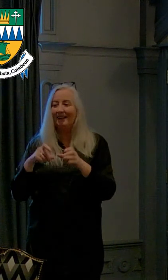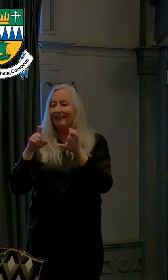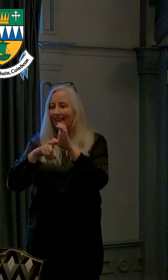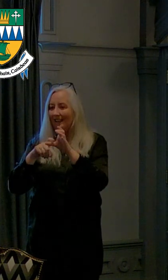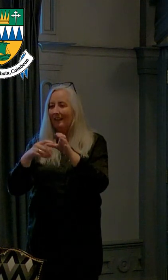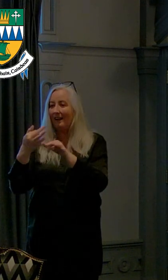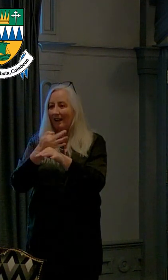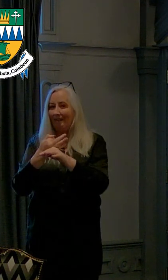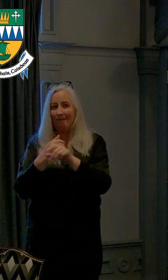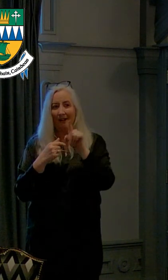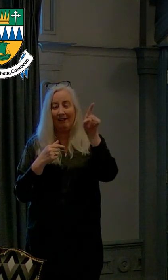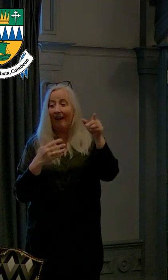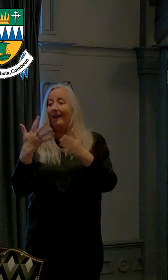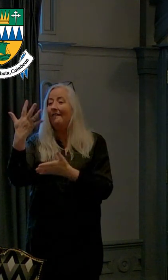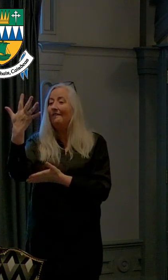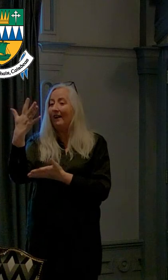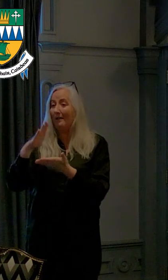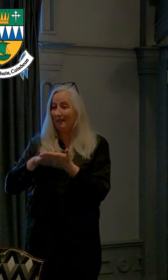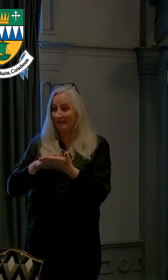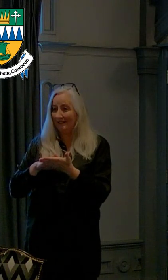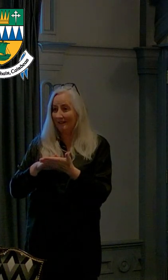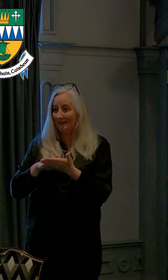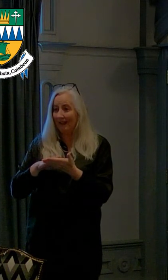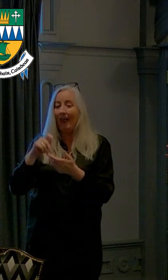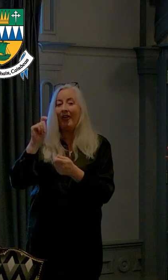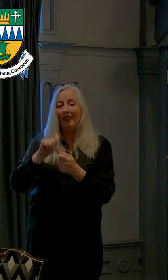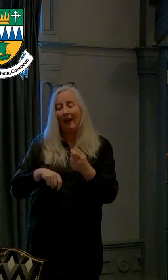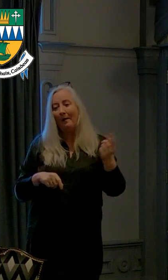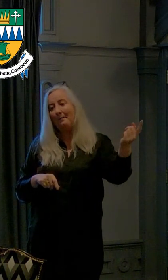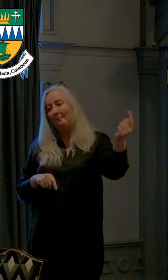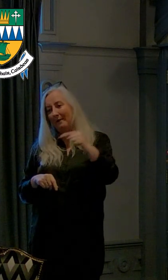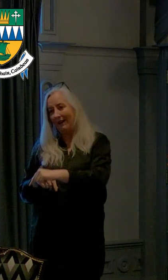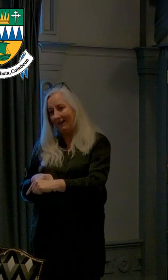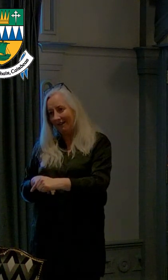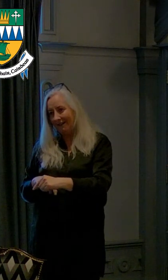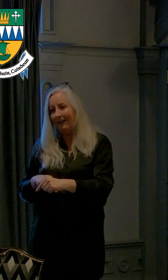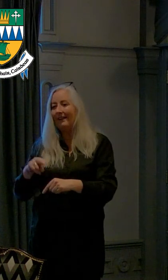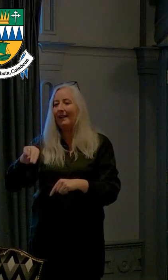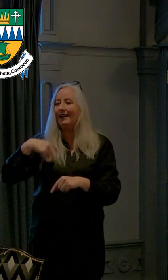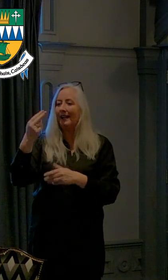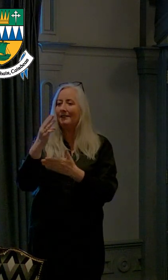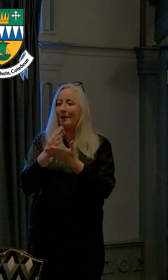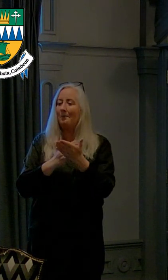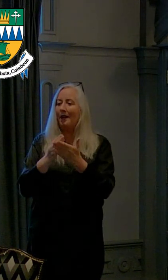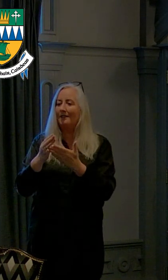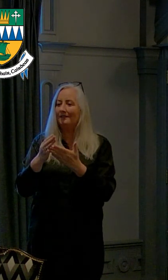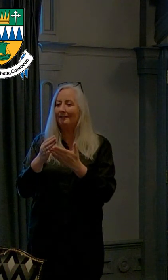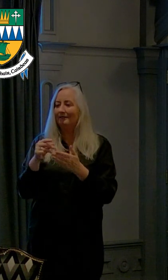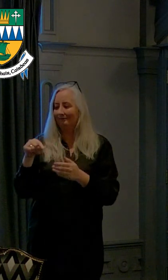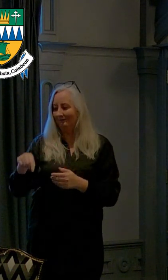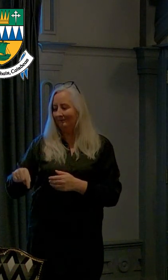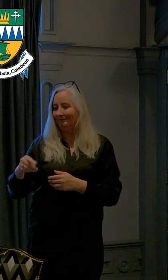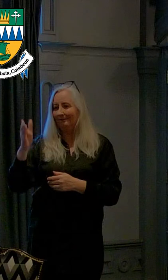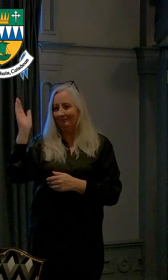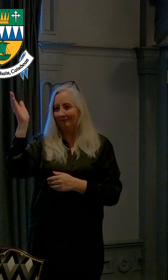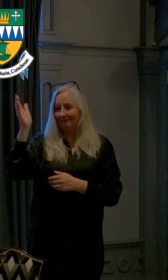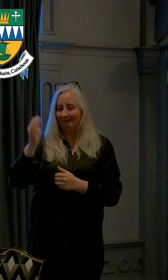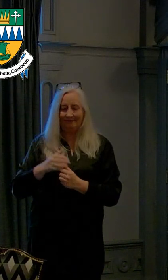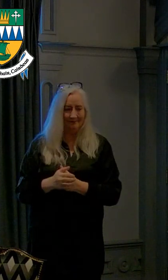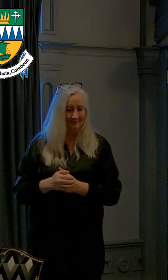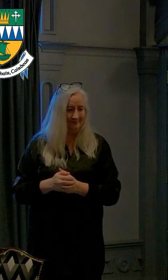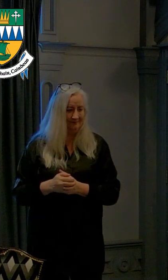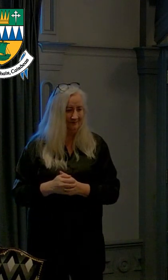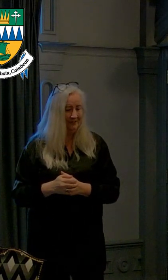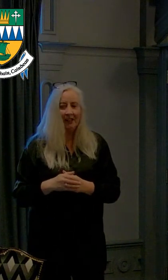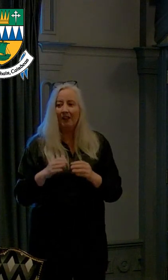break just for 5 minutes. And then if it's okay, we're going to move forward with the next part of the afternoon session, which is our